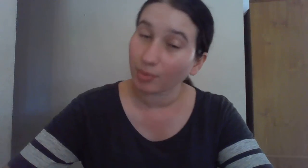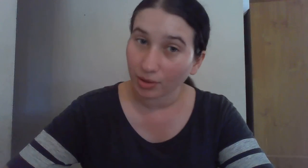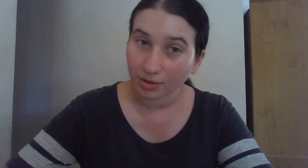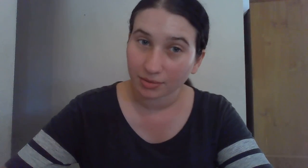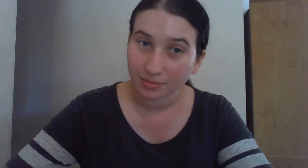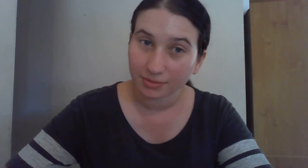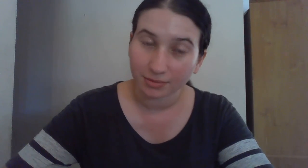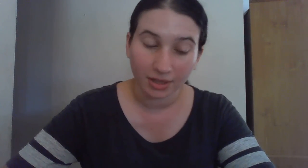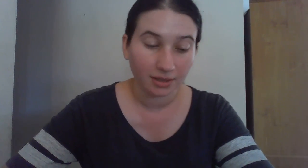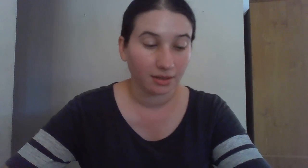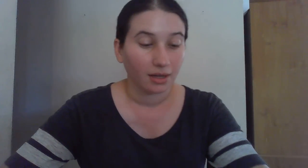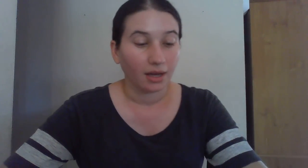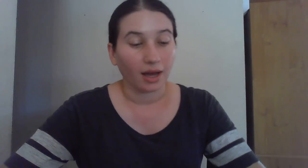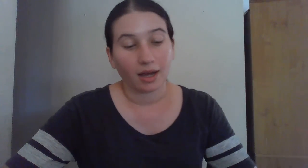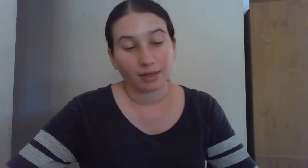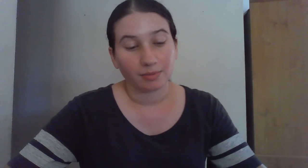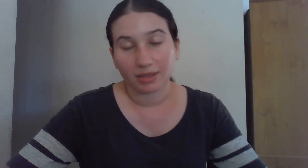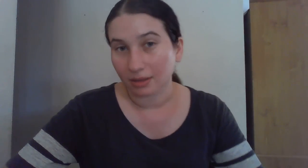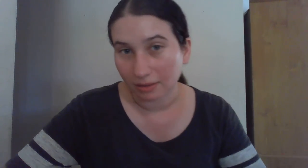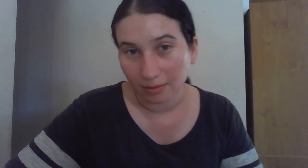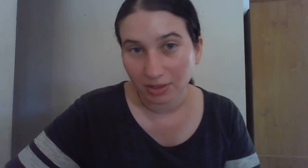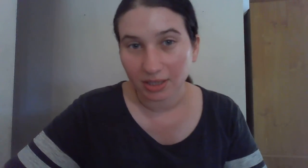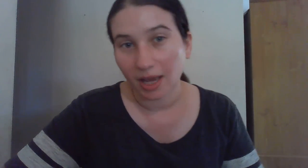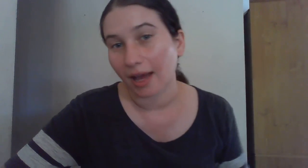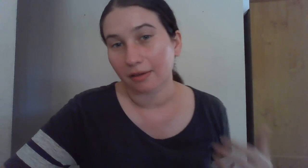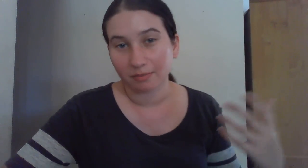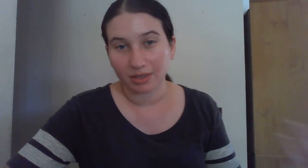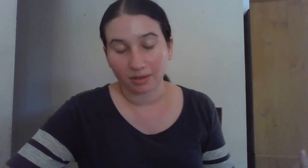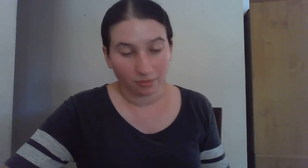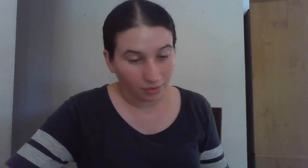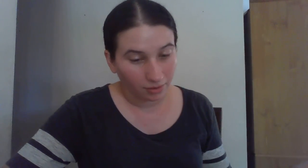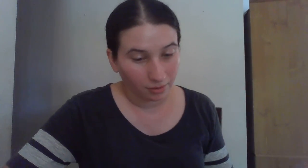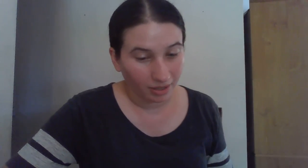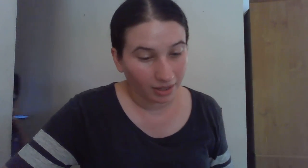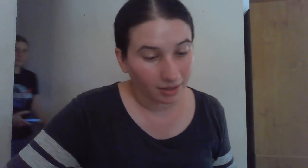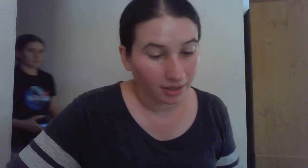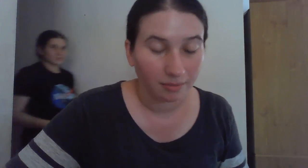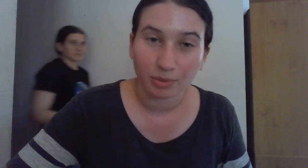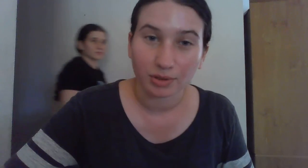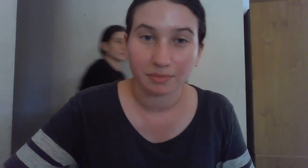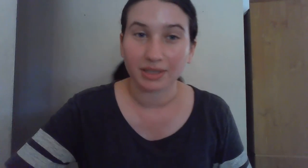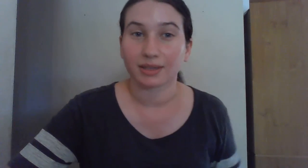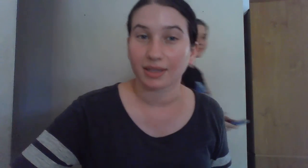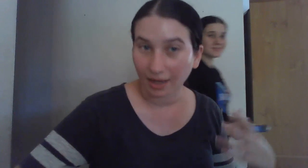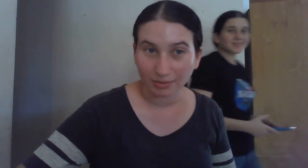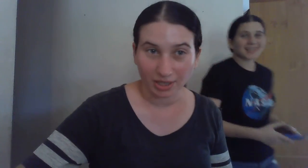book, right? I being the subject, have being the verb, and then book being the